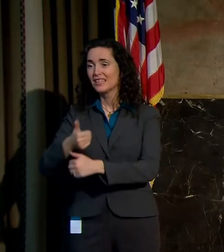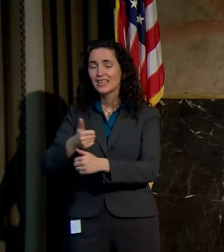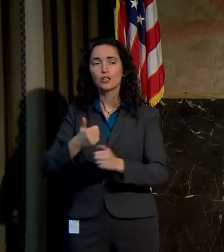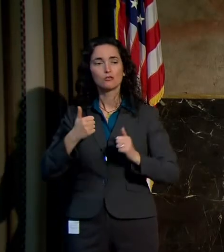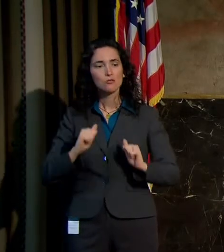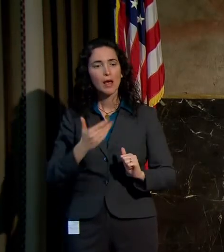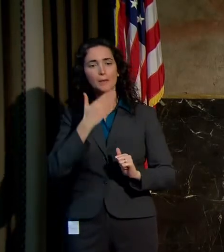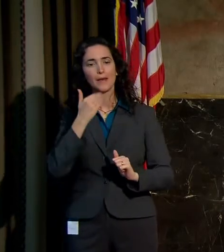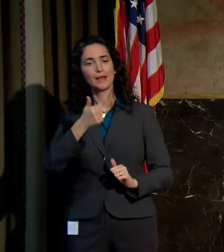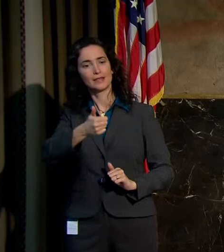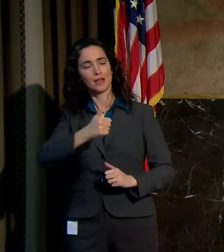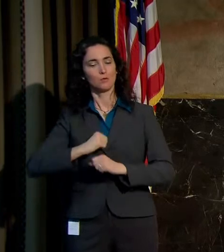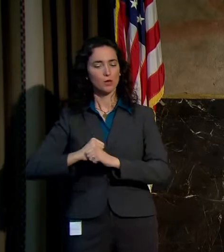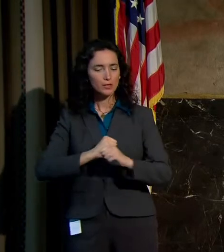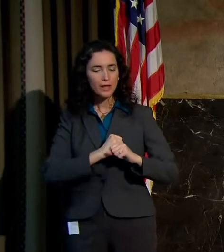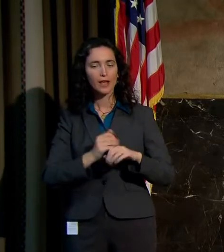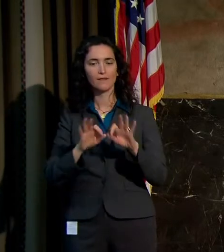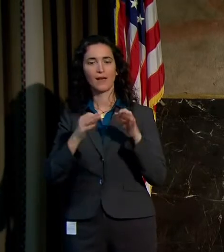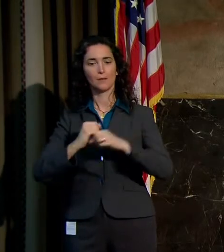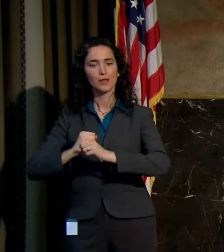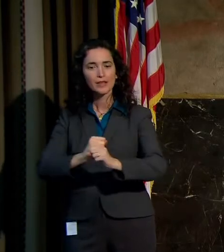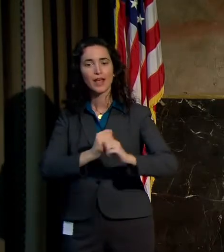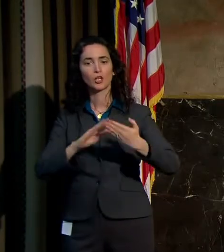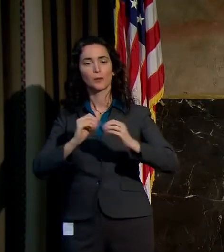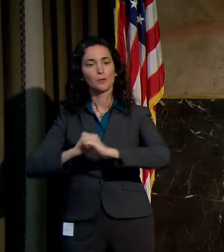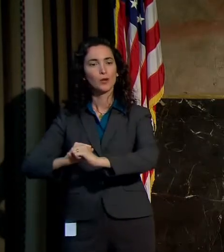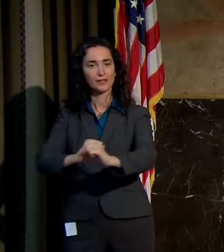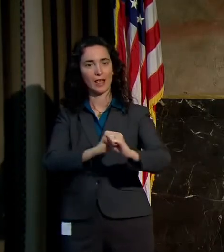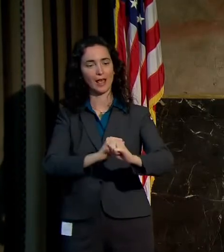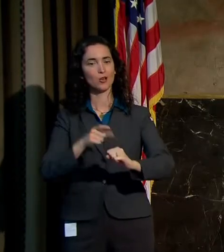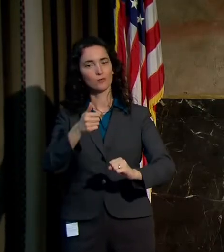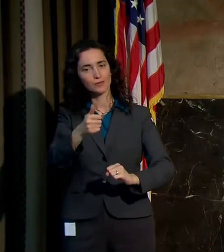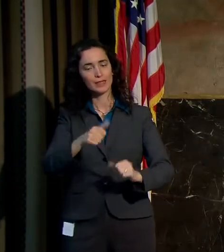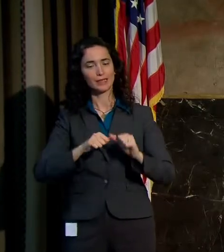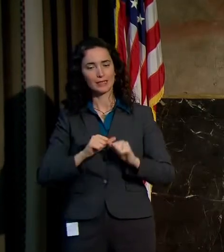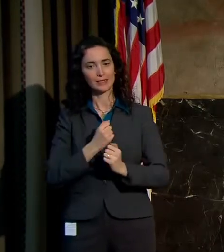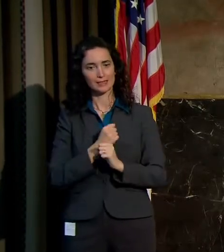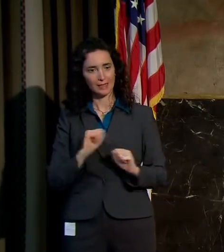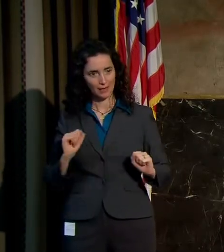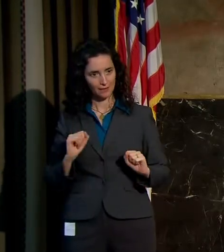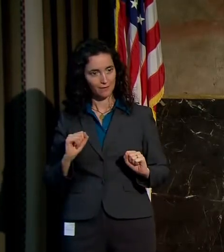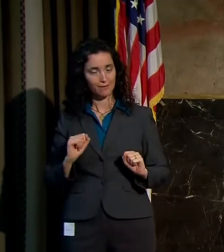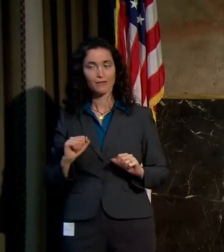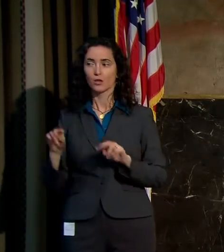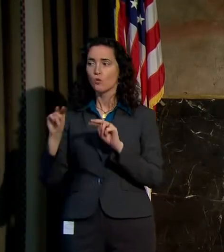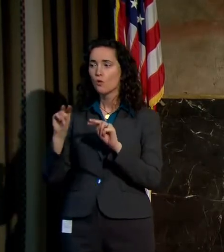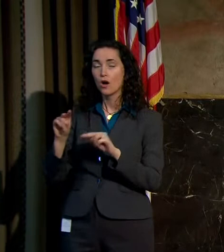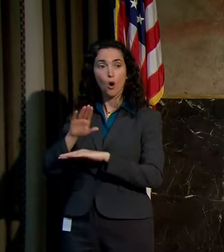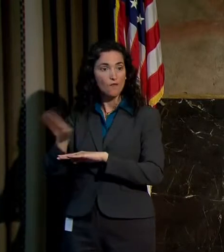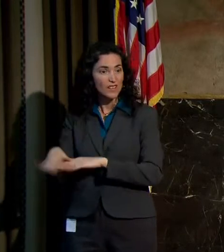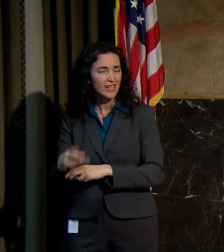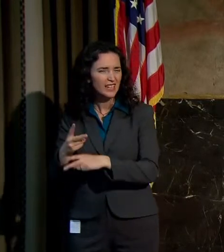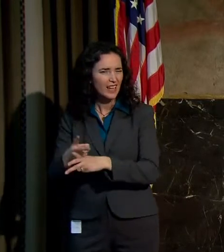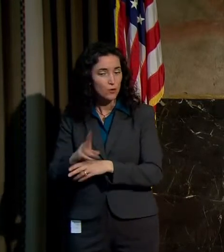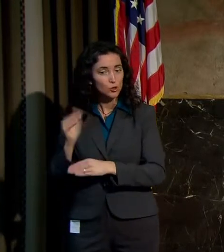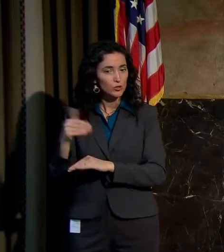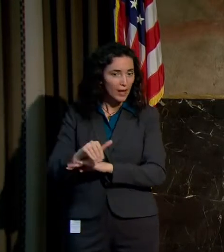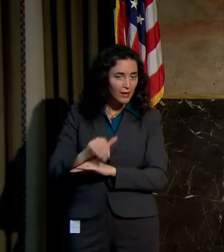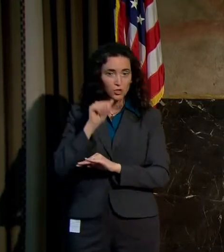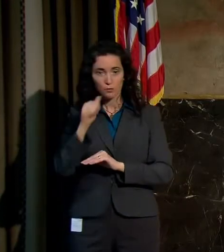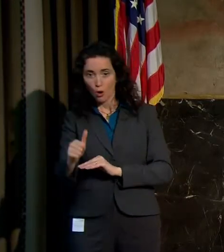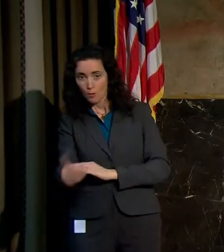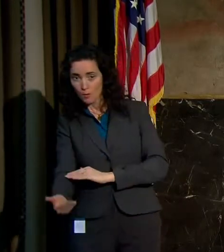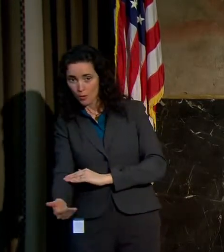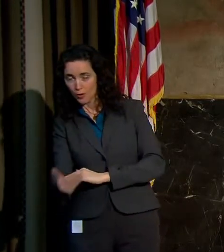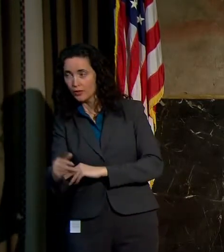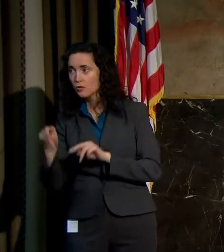protect themselves and their families and their communities, to be safe, exercise caution overnight and into tomorrow with respect